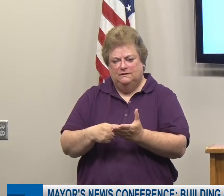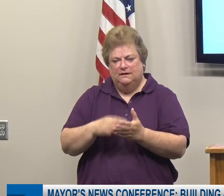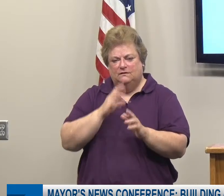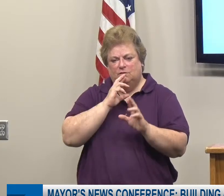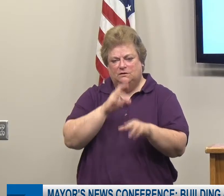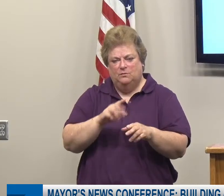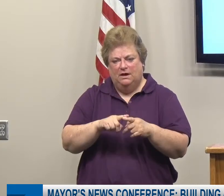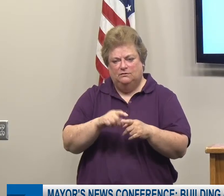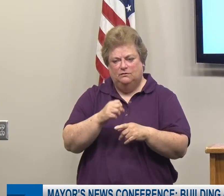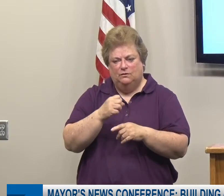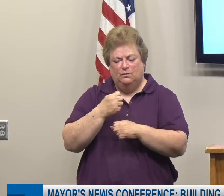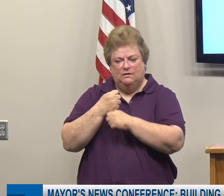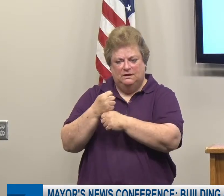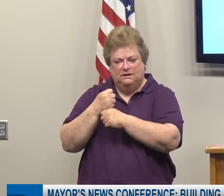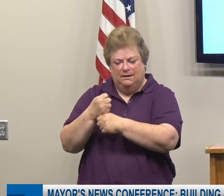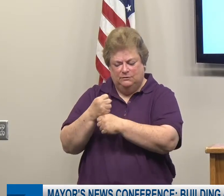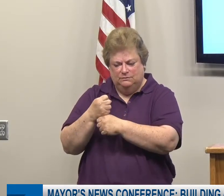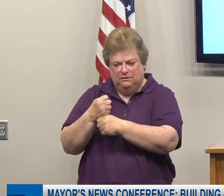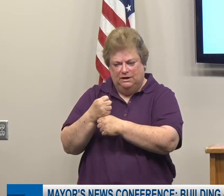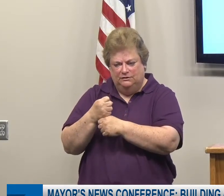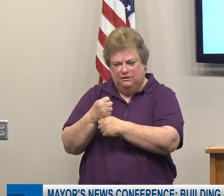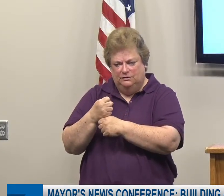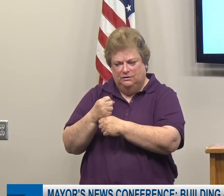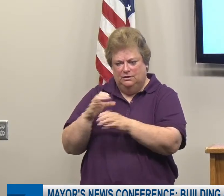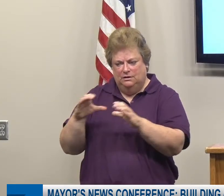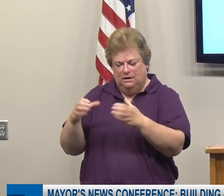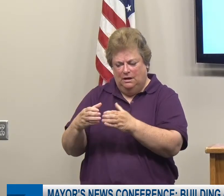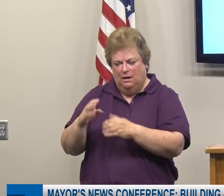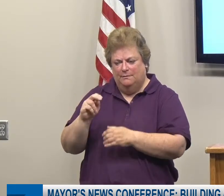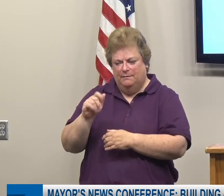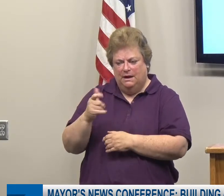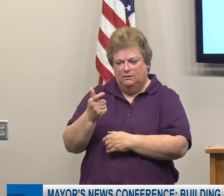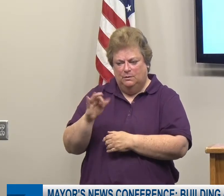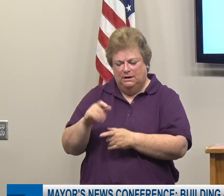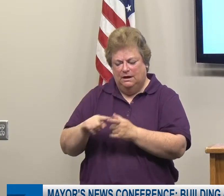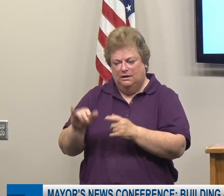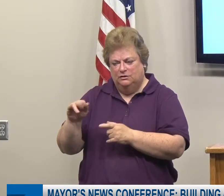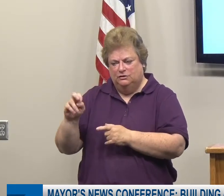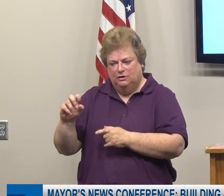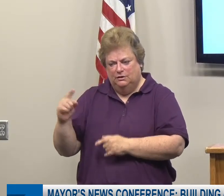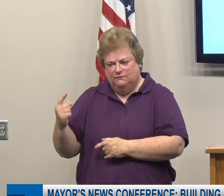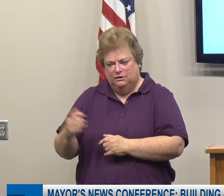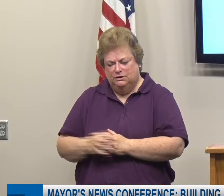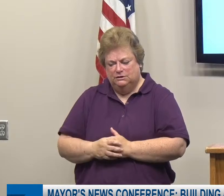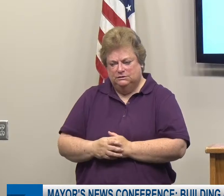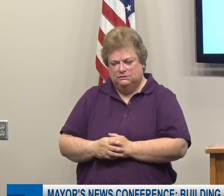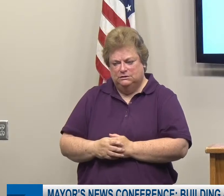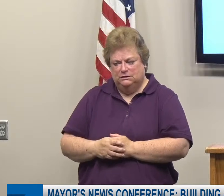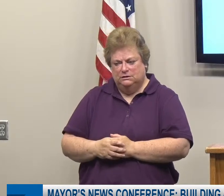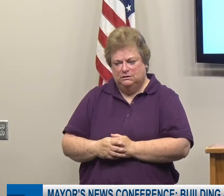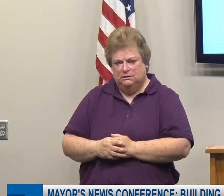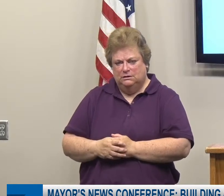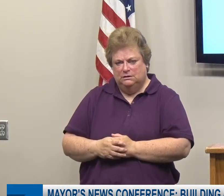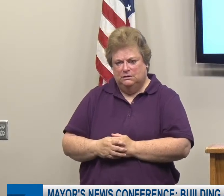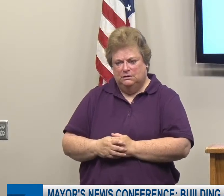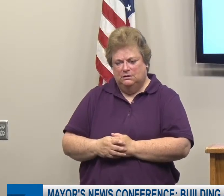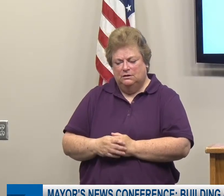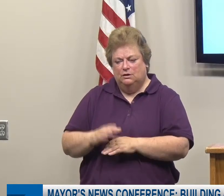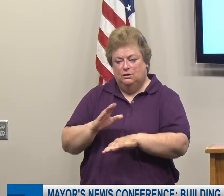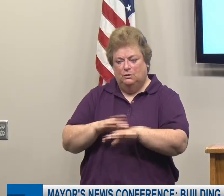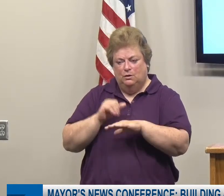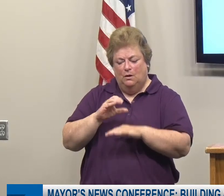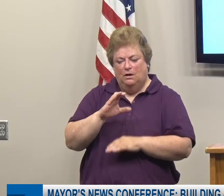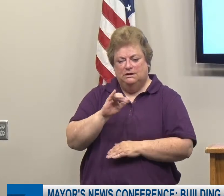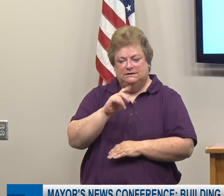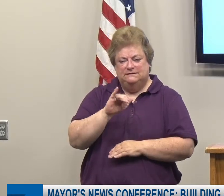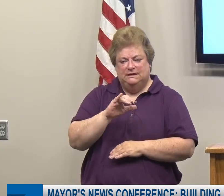demonstrations and mass gatherings between May 29th and June 1st, There's been calls on the city